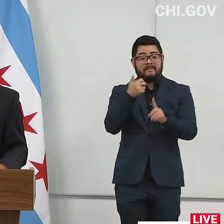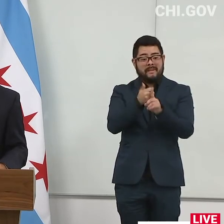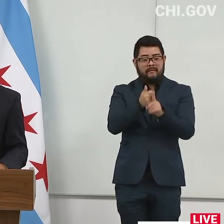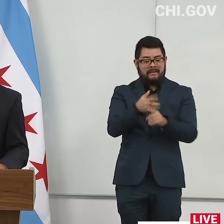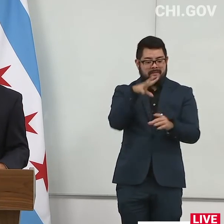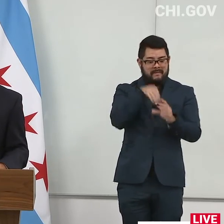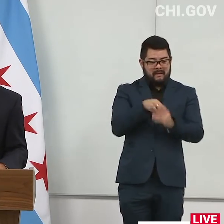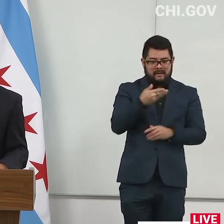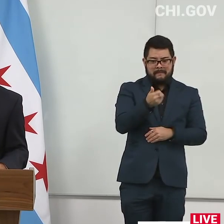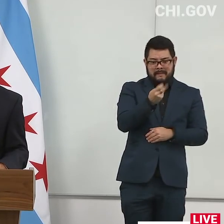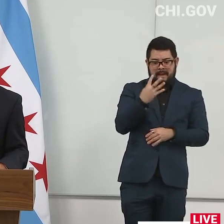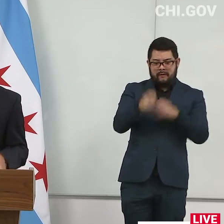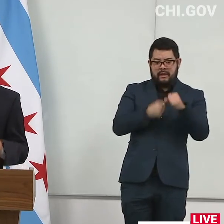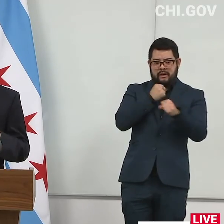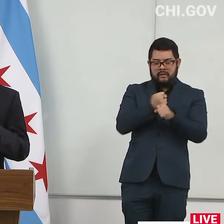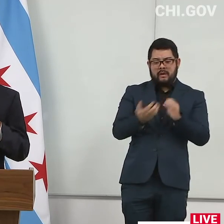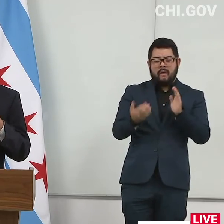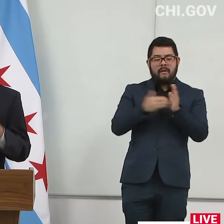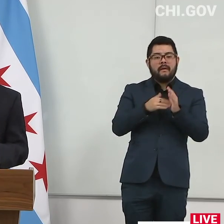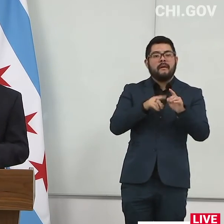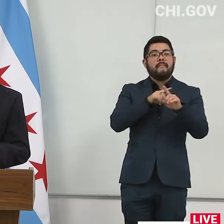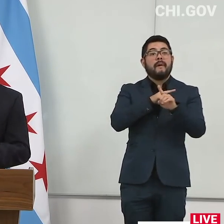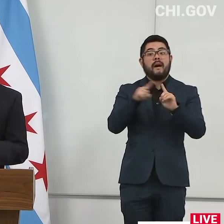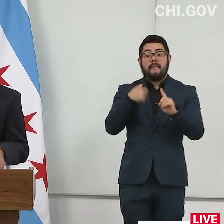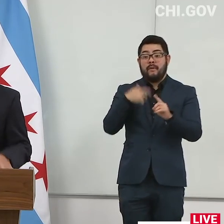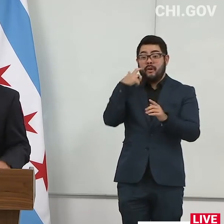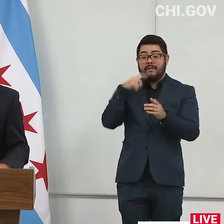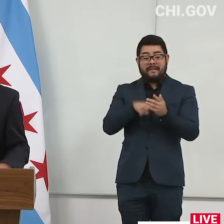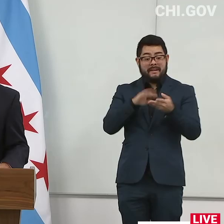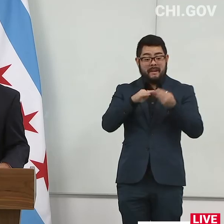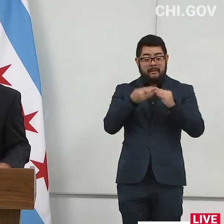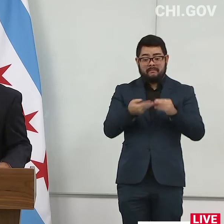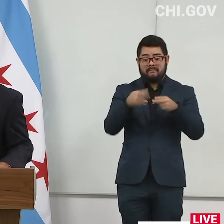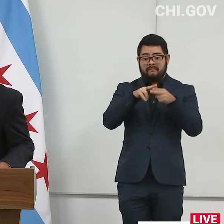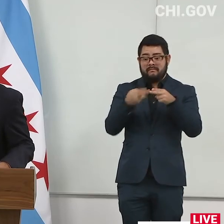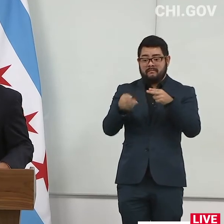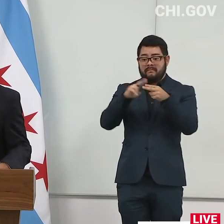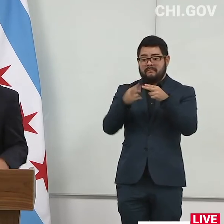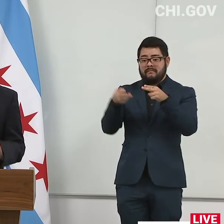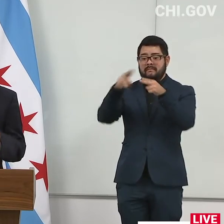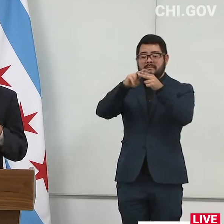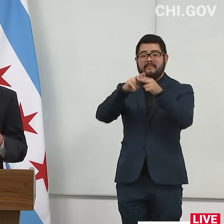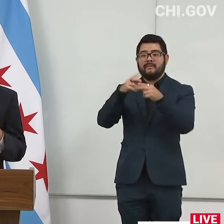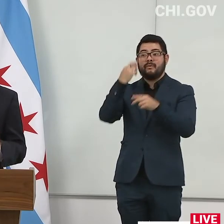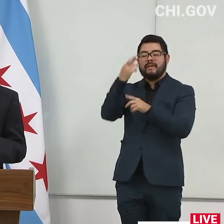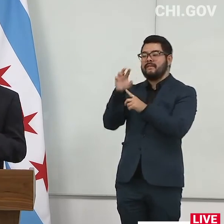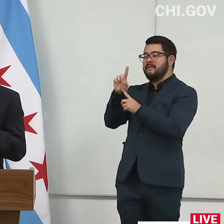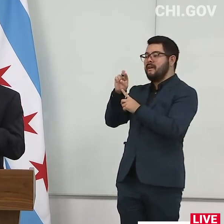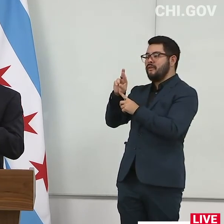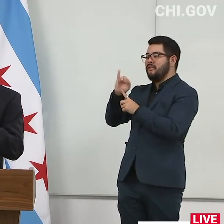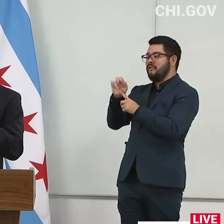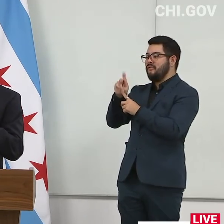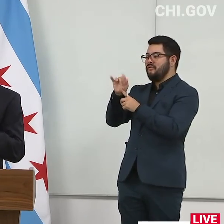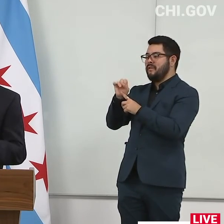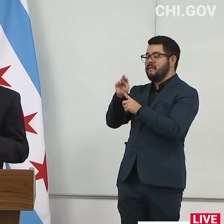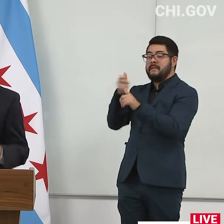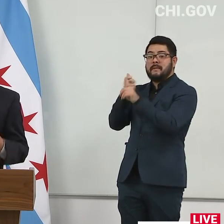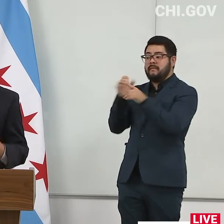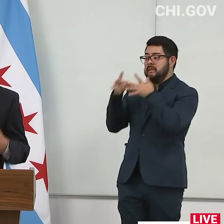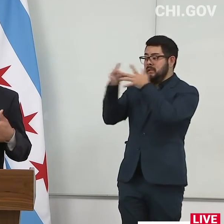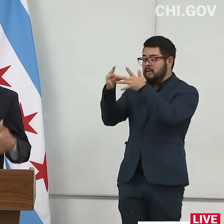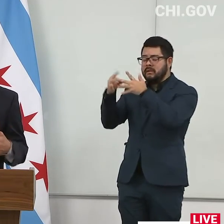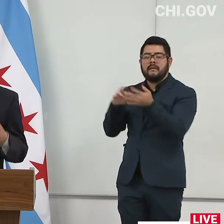trend, but to see the trend continue to go up and to really escalate under the leadership of Dr. Jackson. And when I say leadership, she